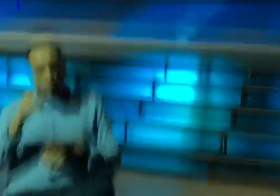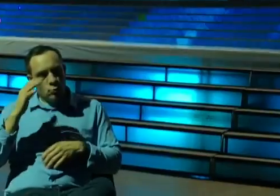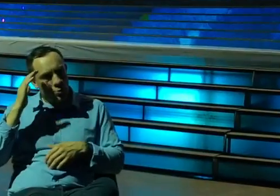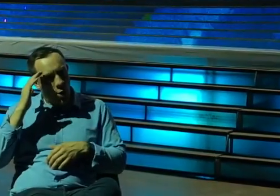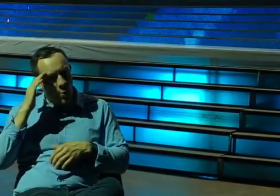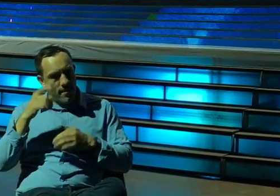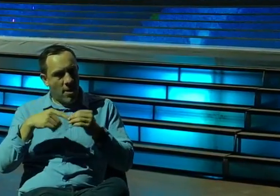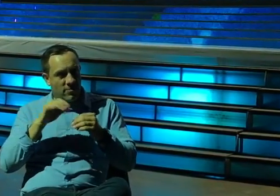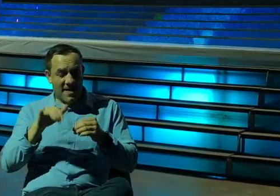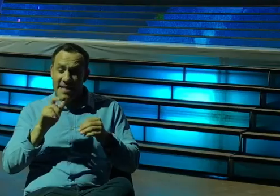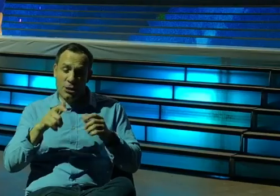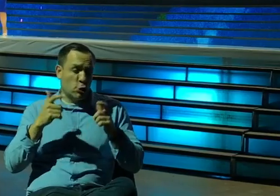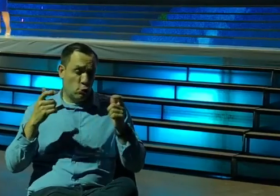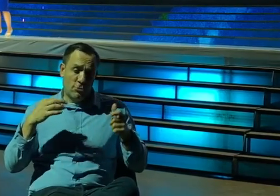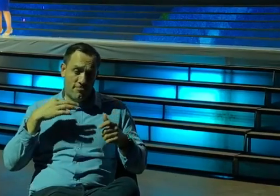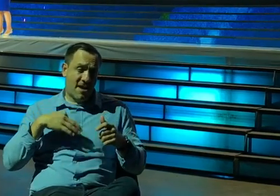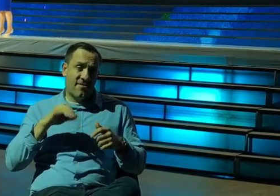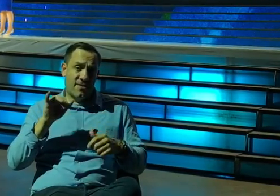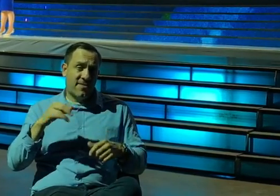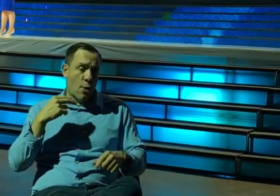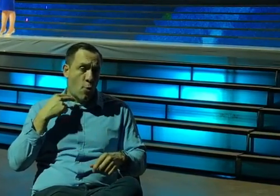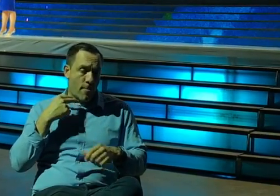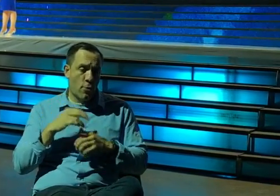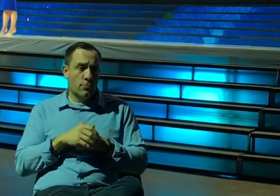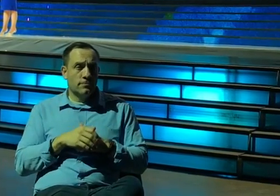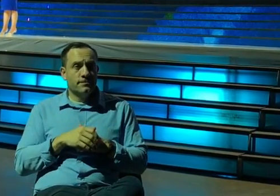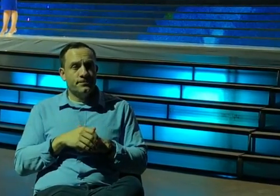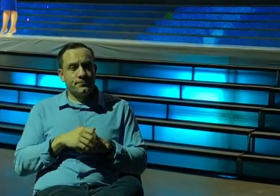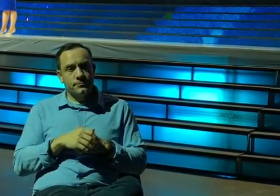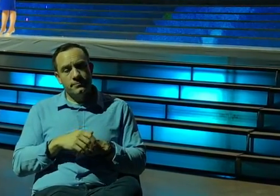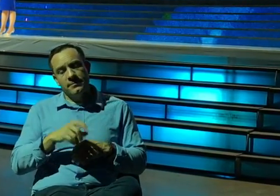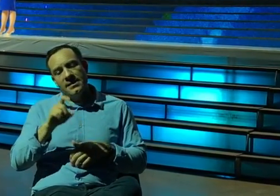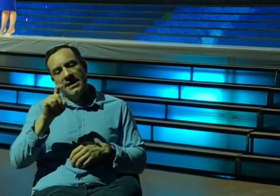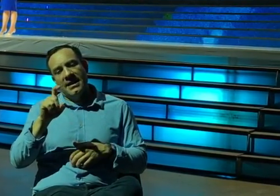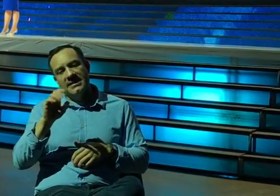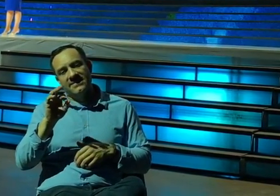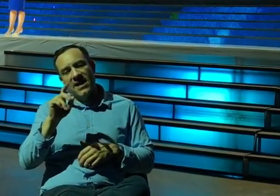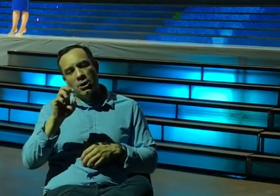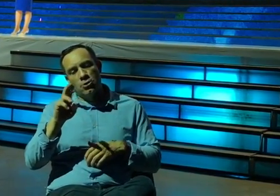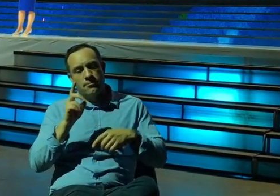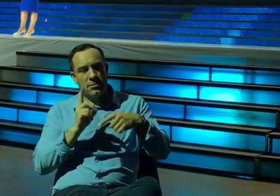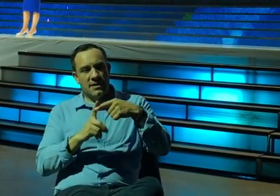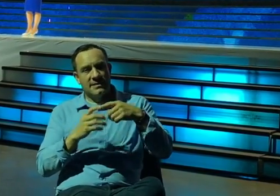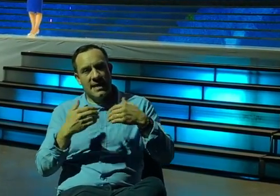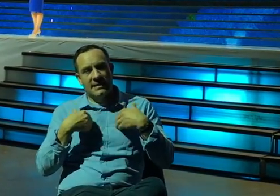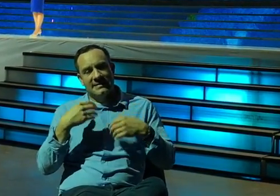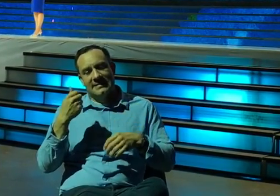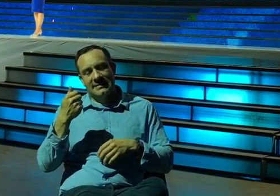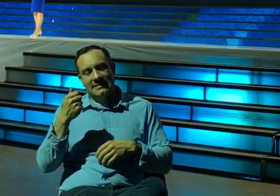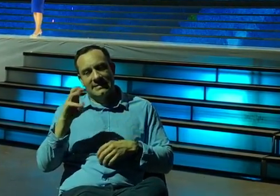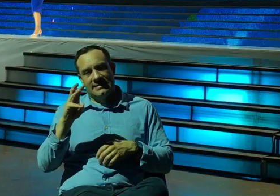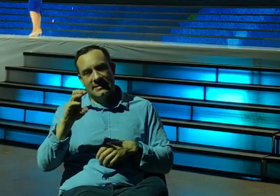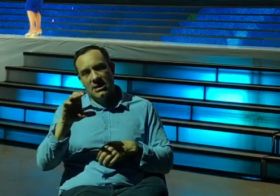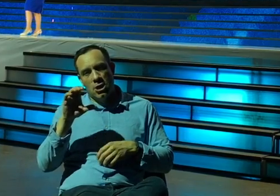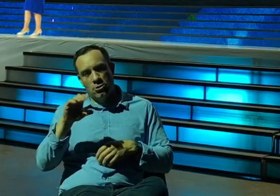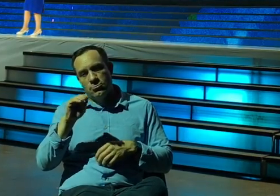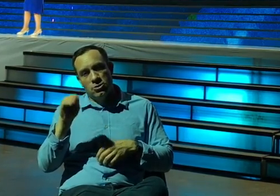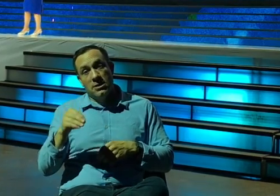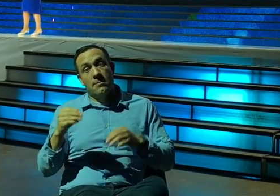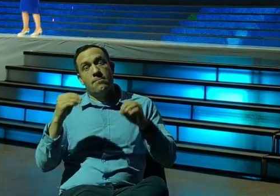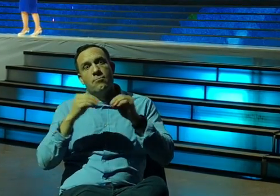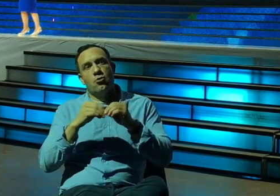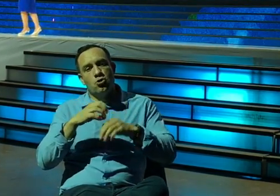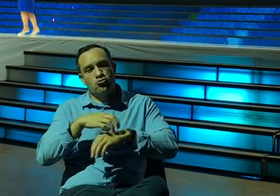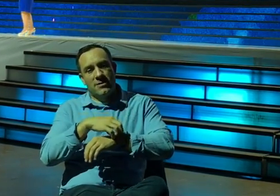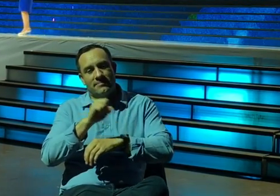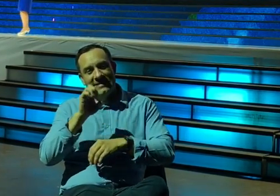a huge benefit of this formula. By the way, X Factor Plus has 1,600% more grapeseed